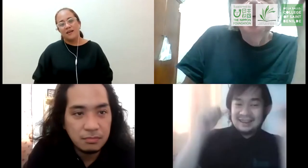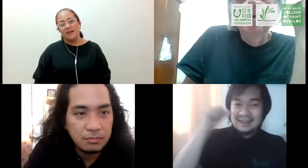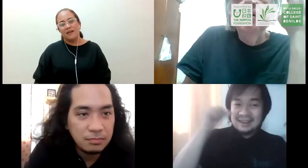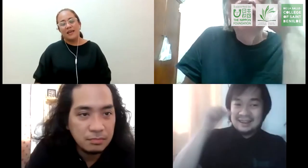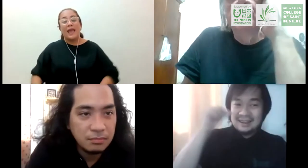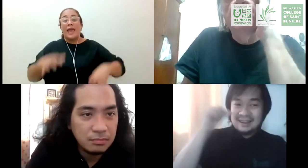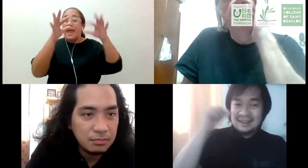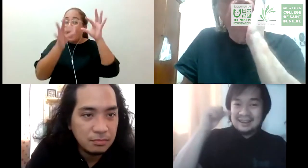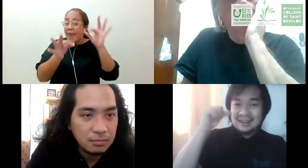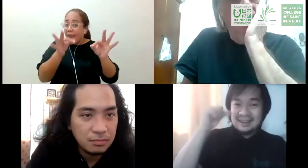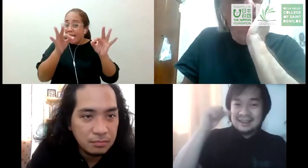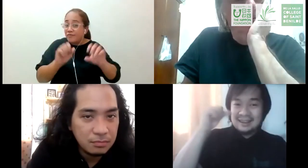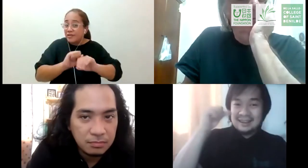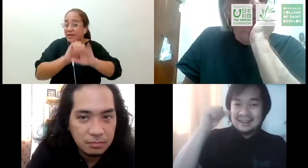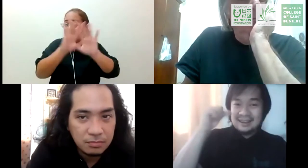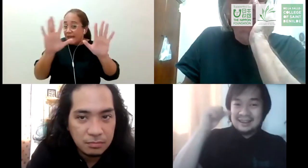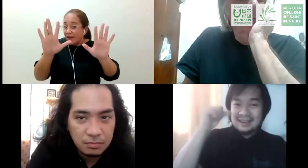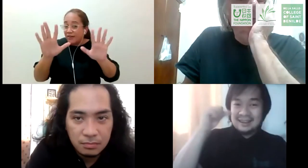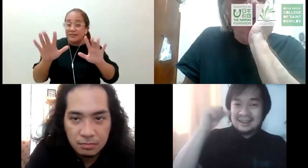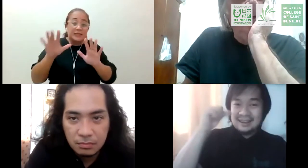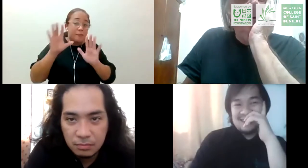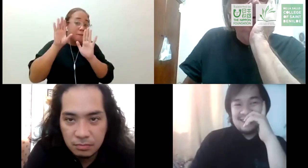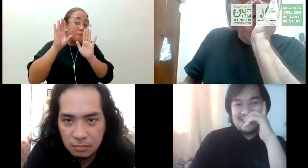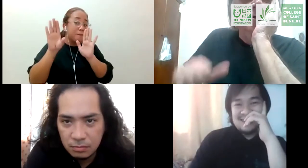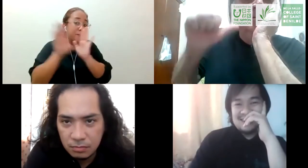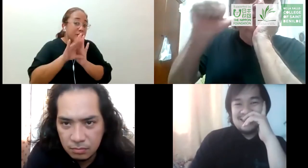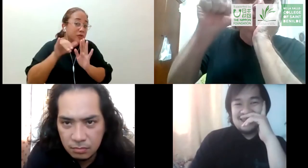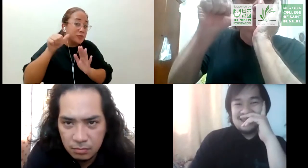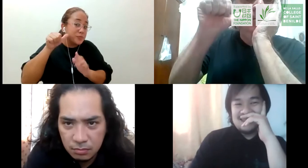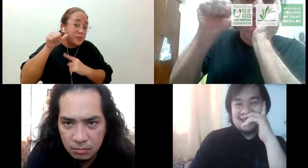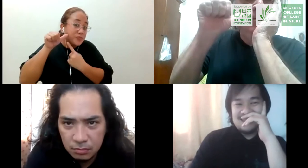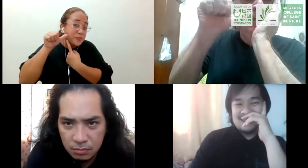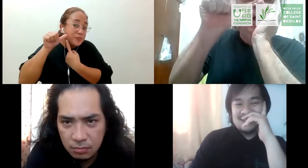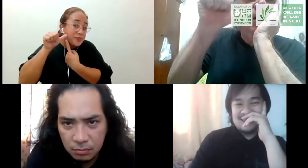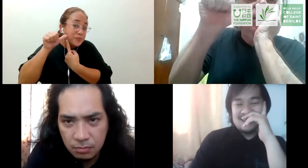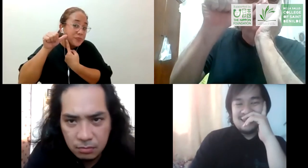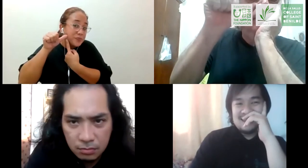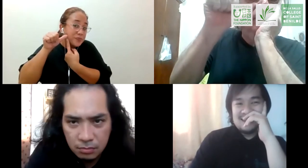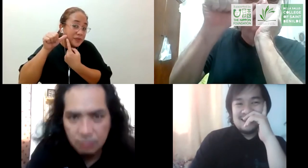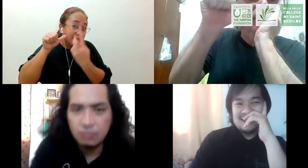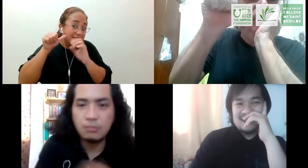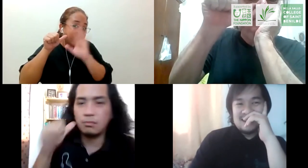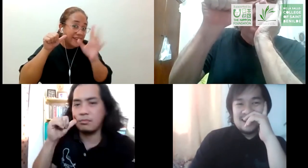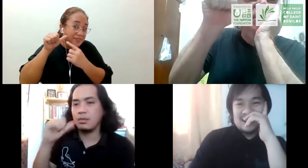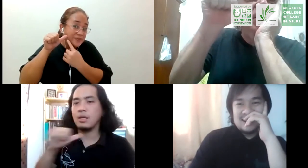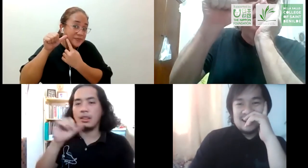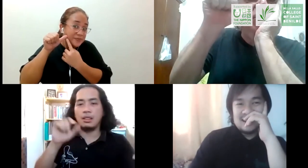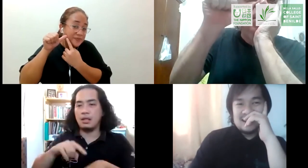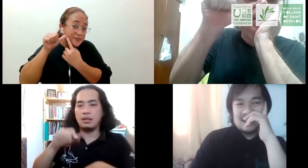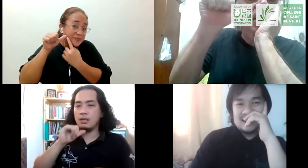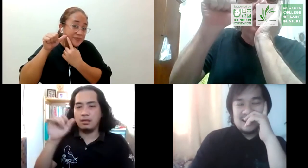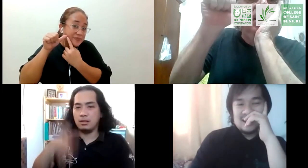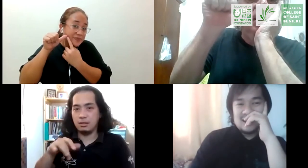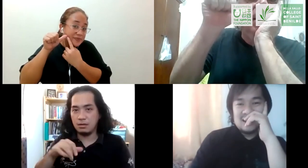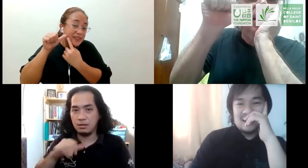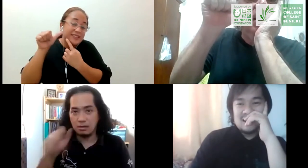If it's clear from the picture that you're touching, like the hand shape is